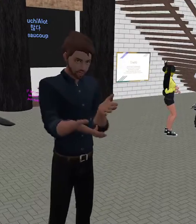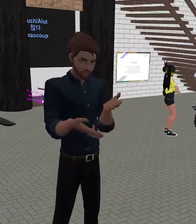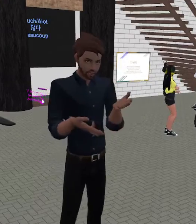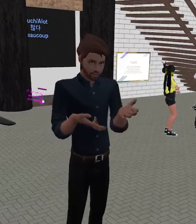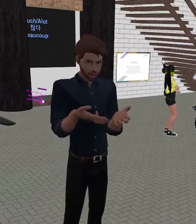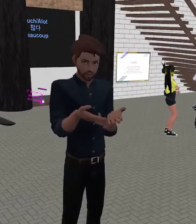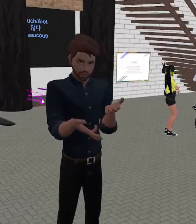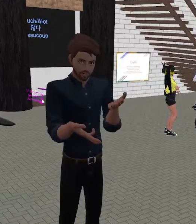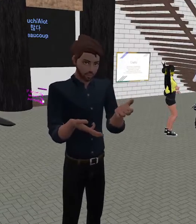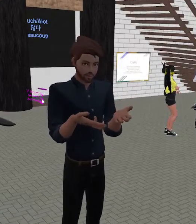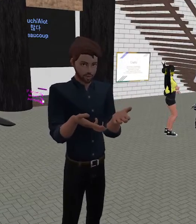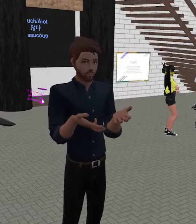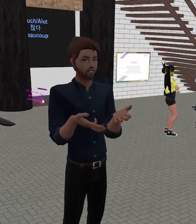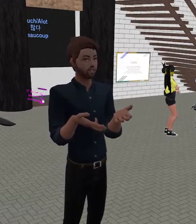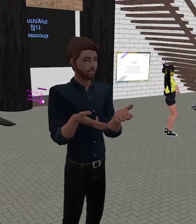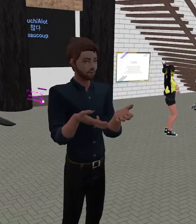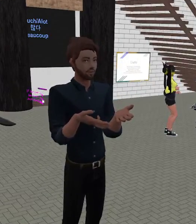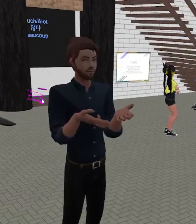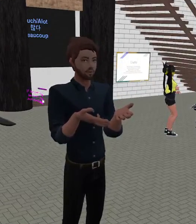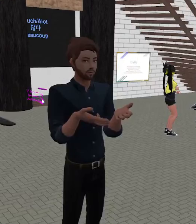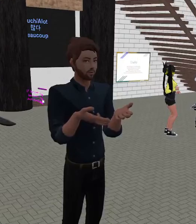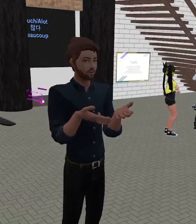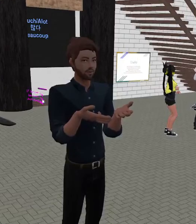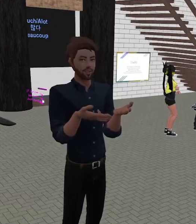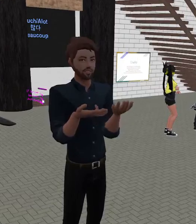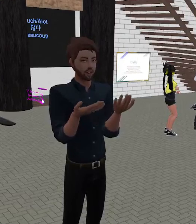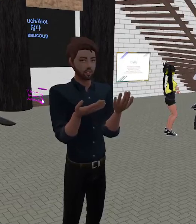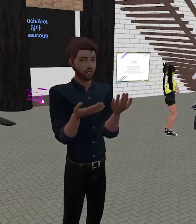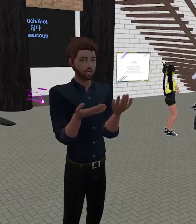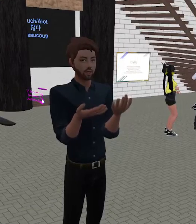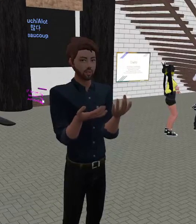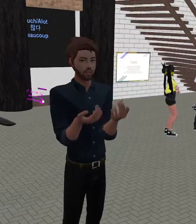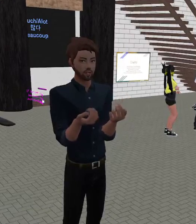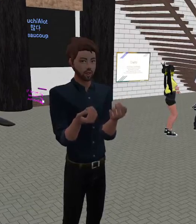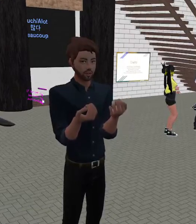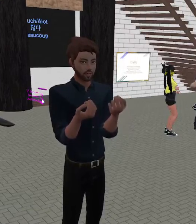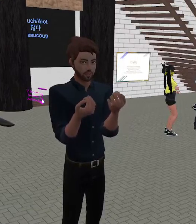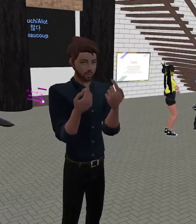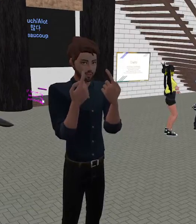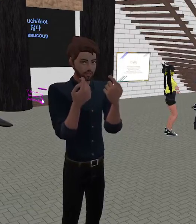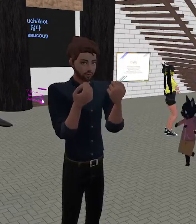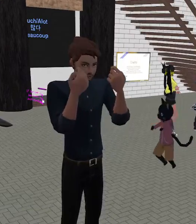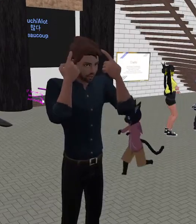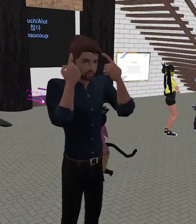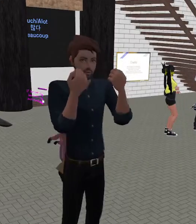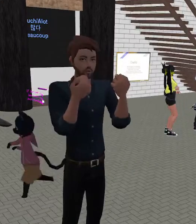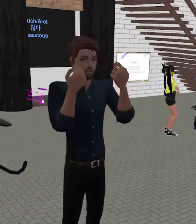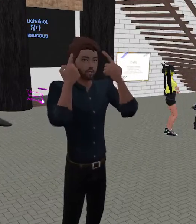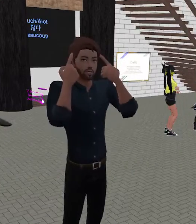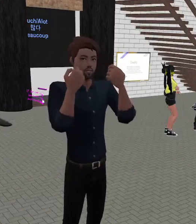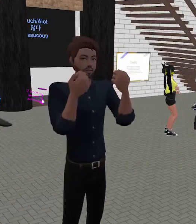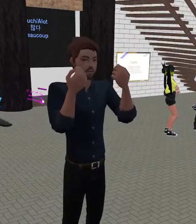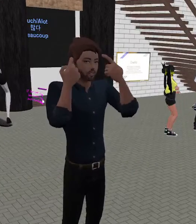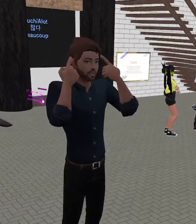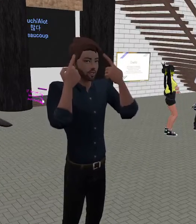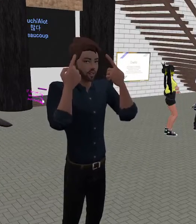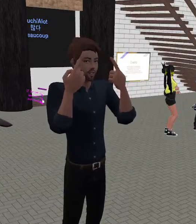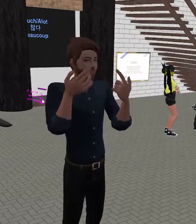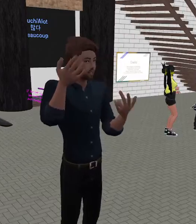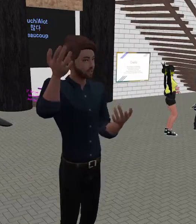out to what you want. Just kind of make those motions. It's something that a lot of hearing people just don't really get right away. But